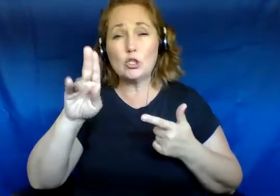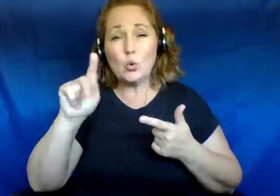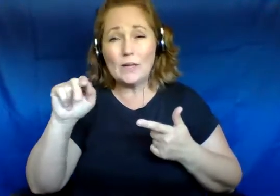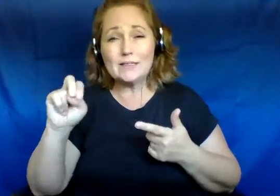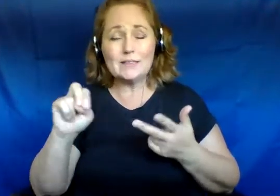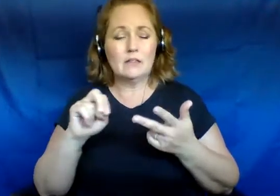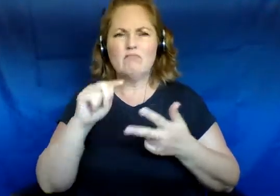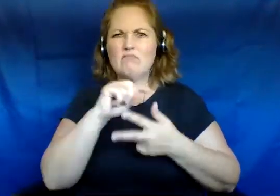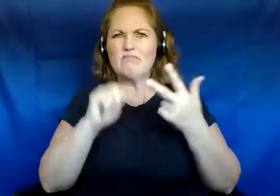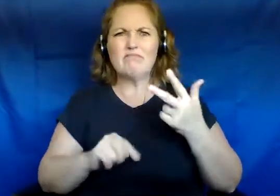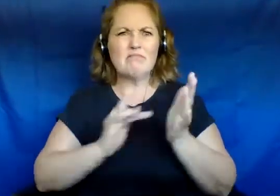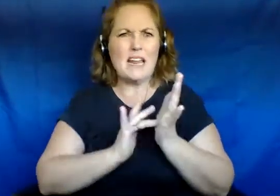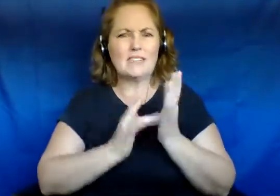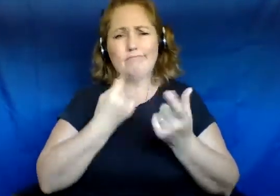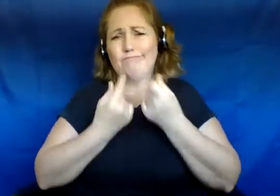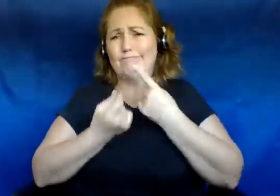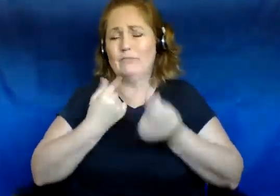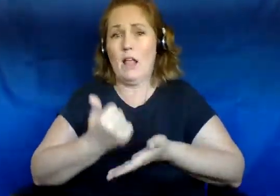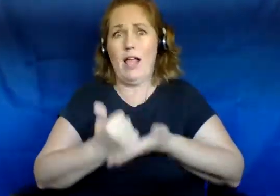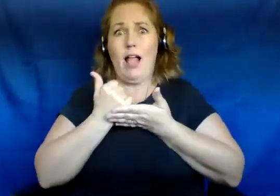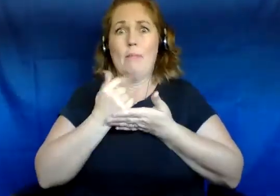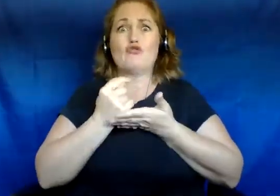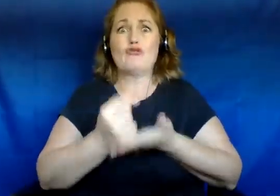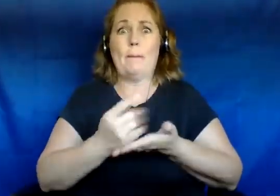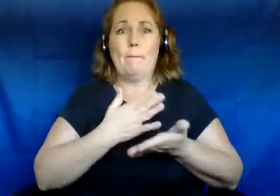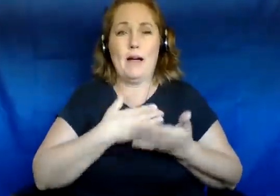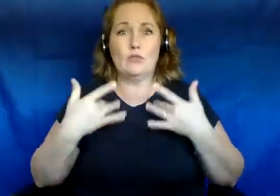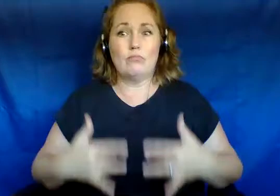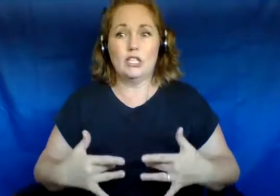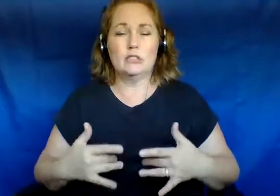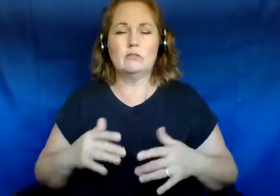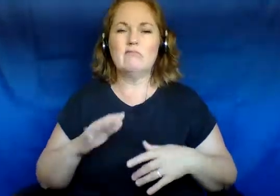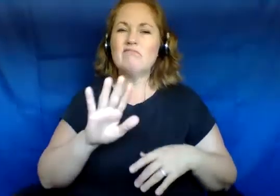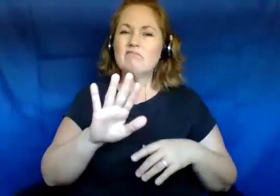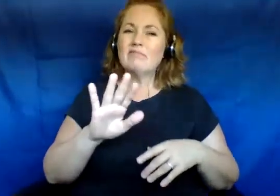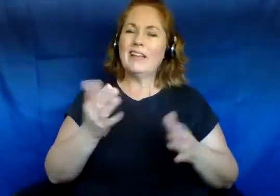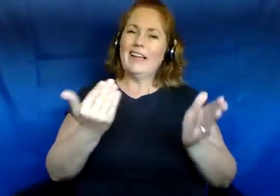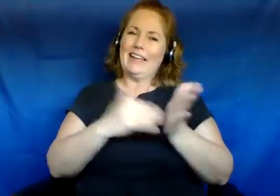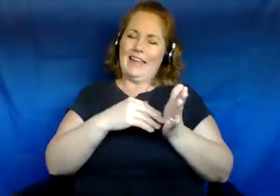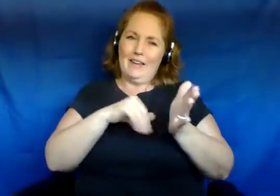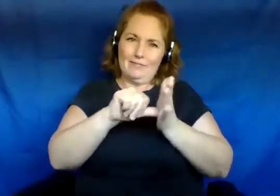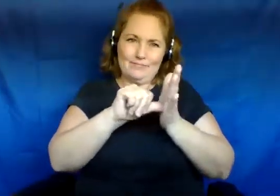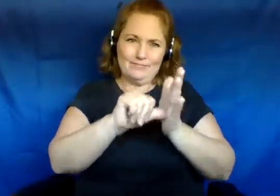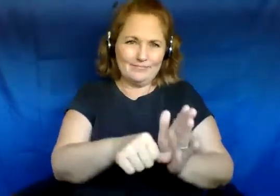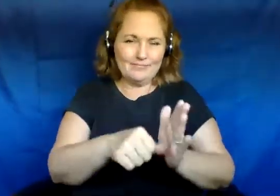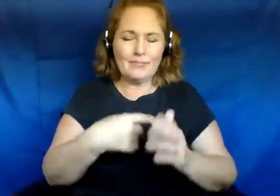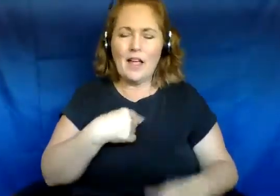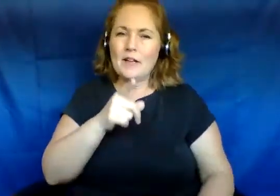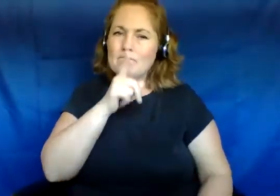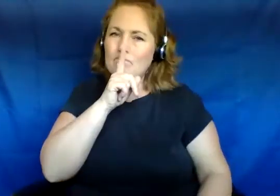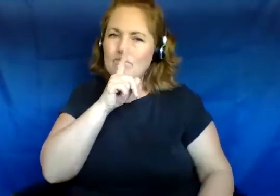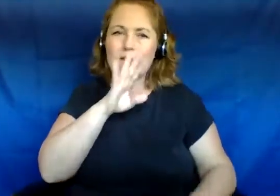to treat my depression. And again, I want to say, I am not talking about